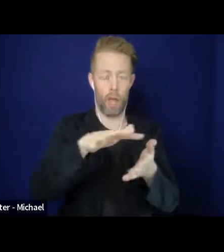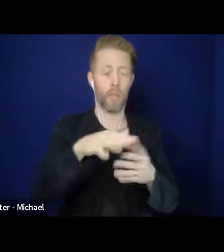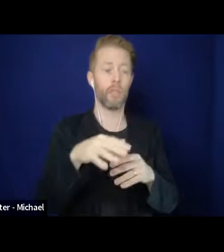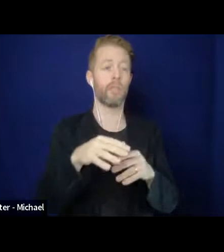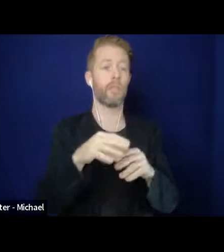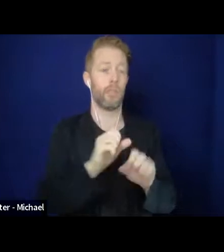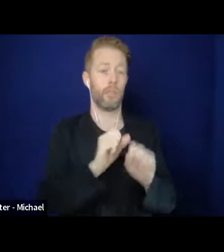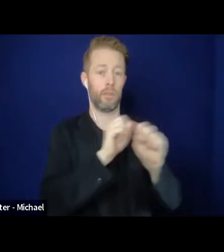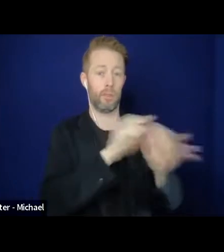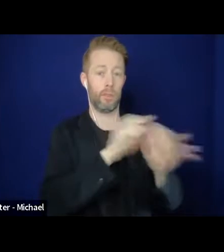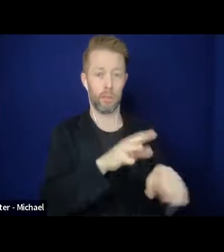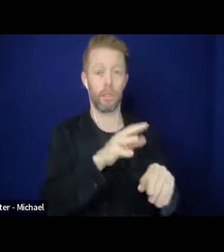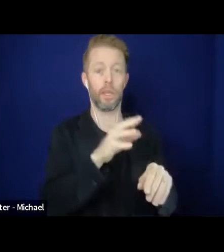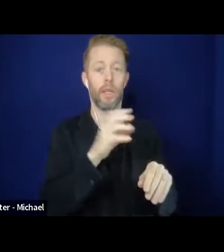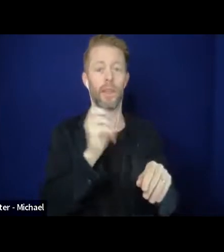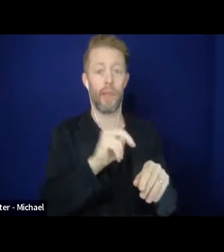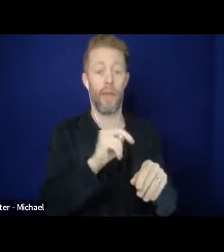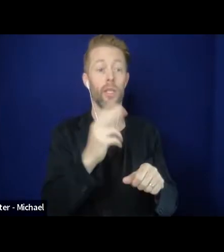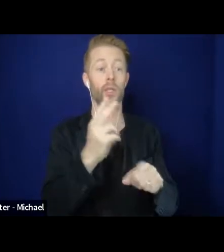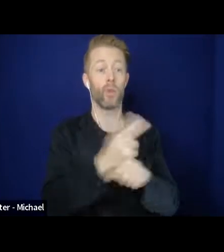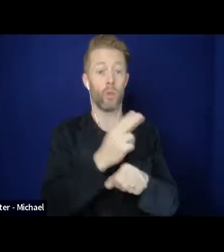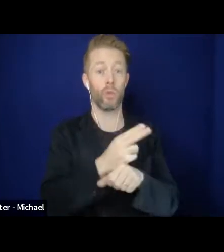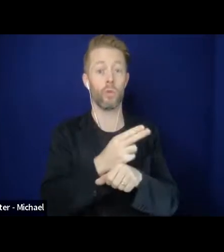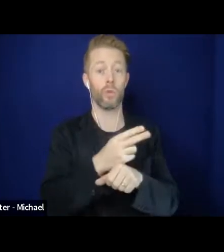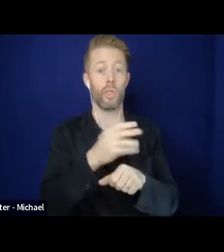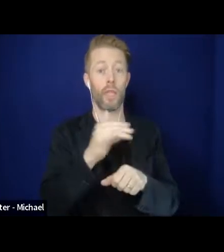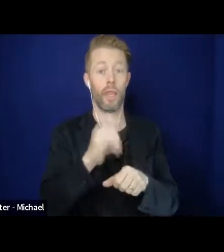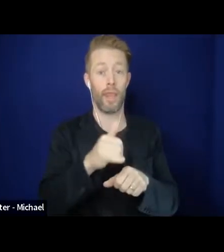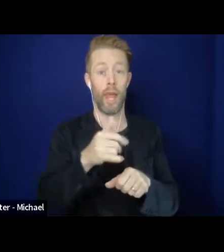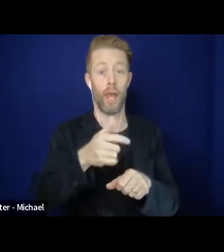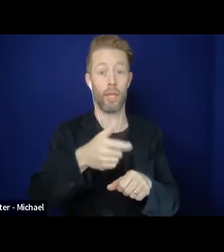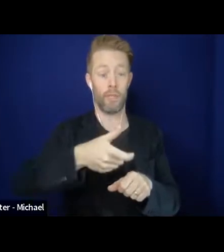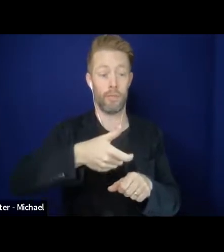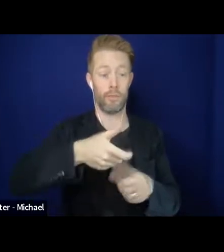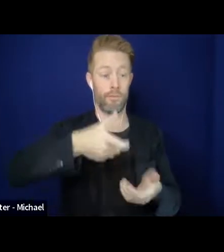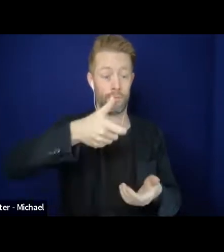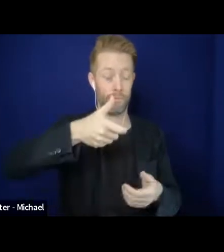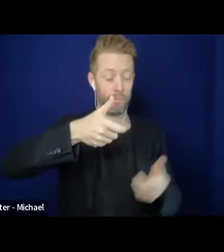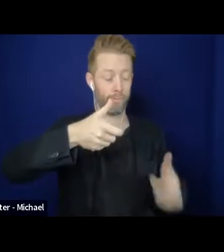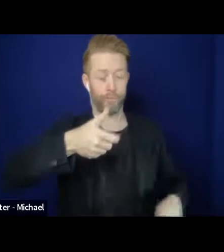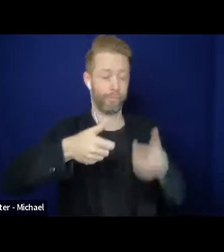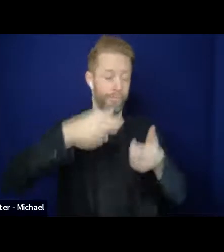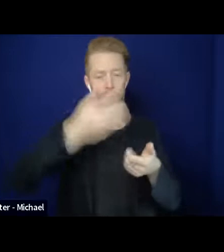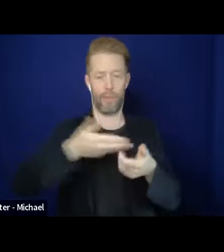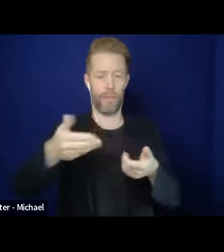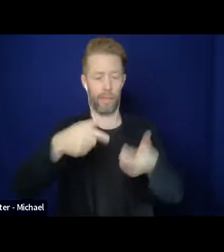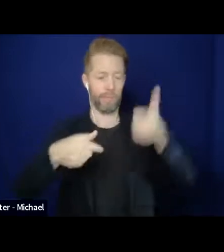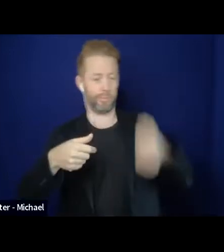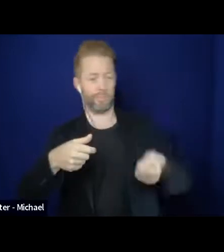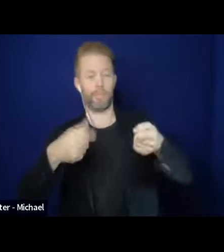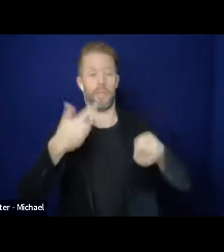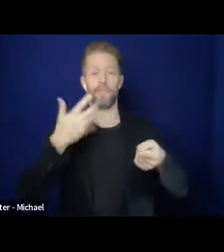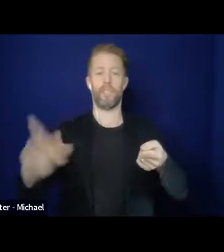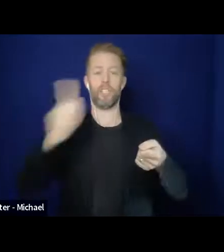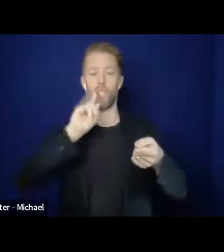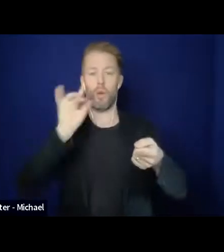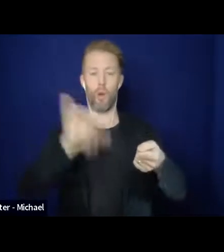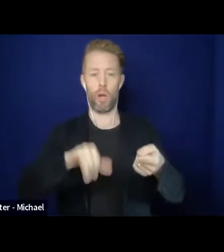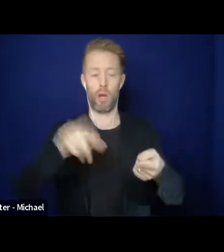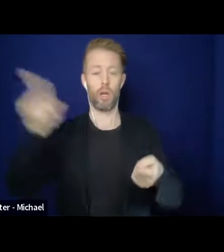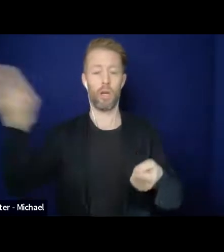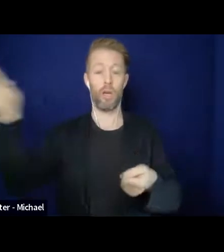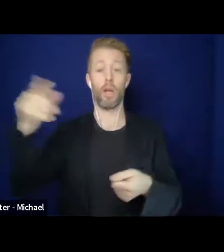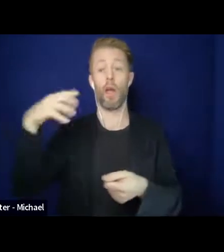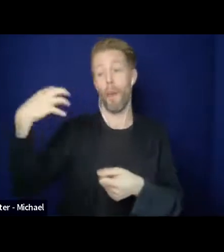customer, and to use the handheld device to read as having completed that order. This is why there is a